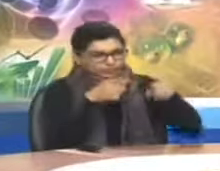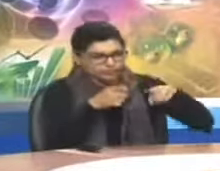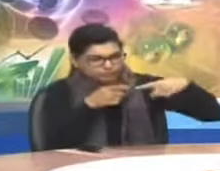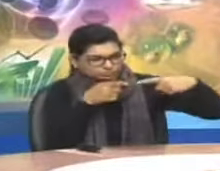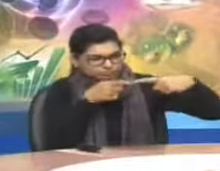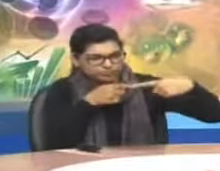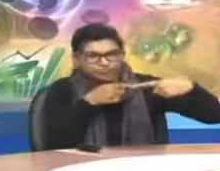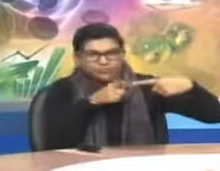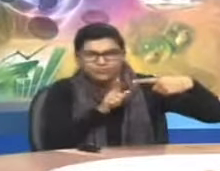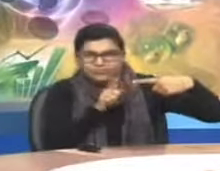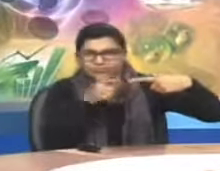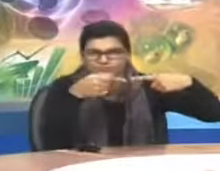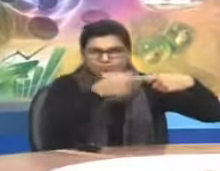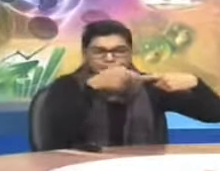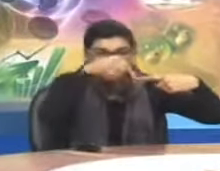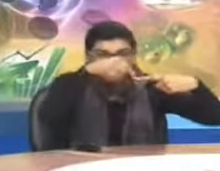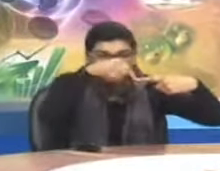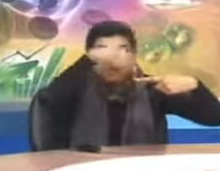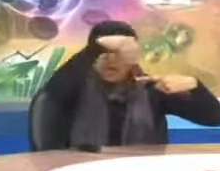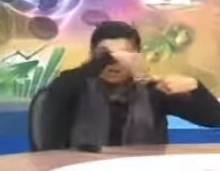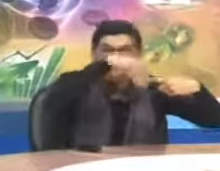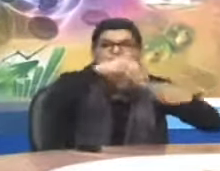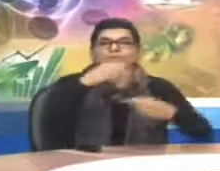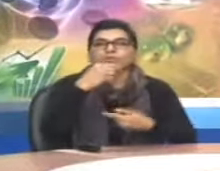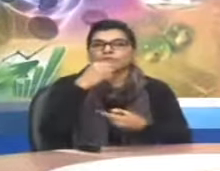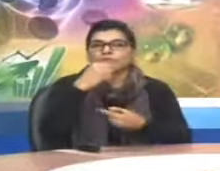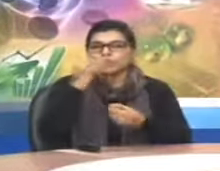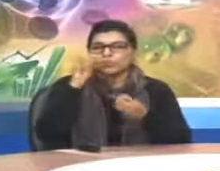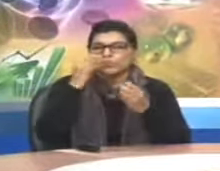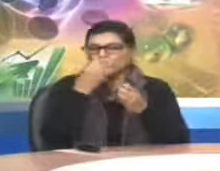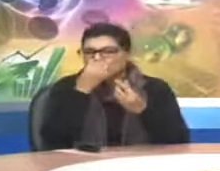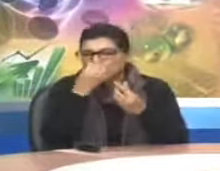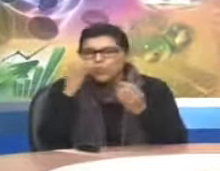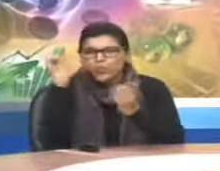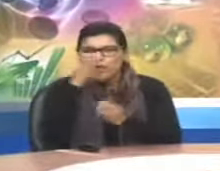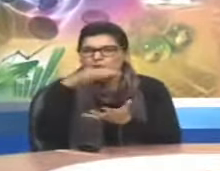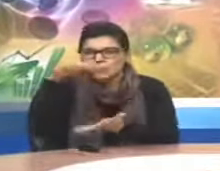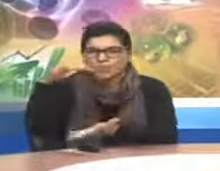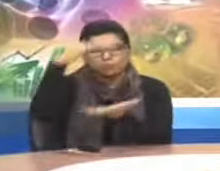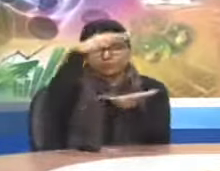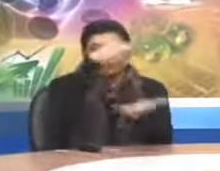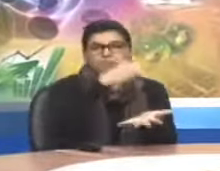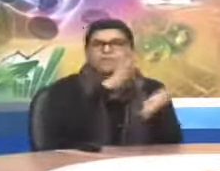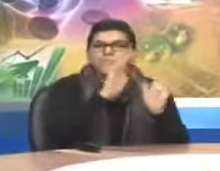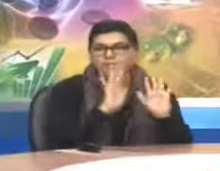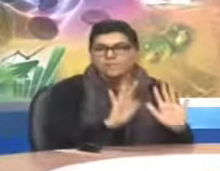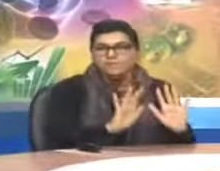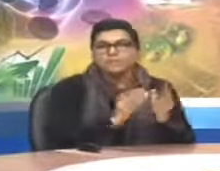it is not uncommon that in some places these